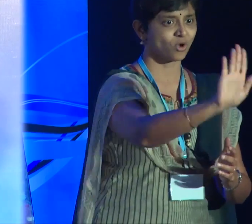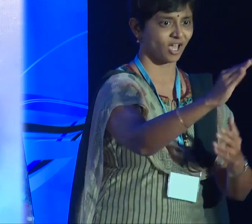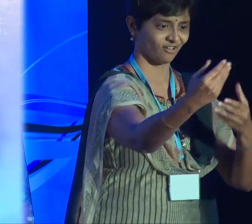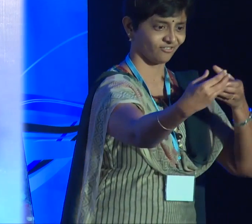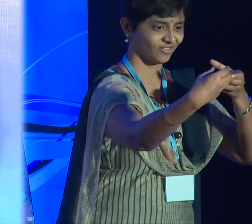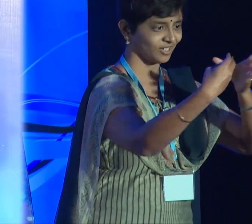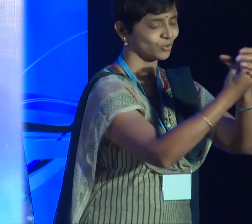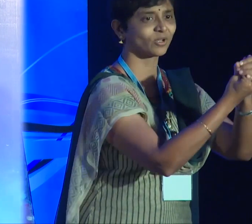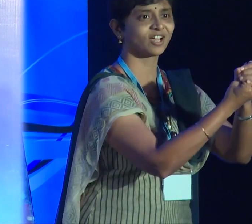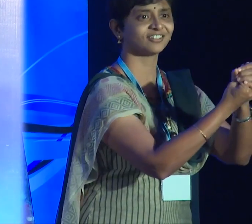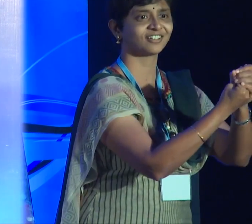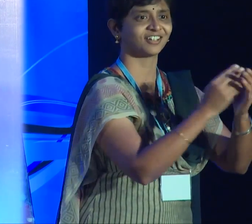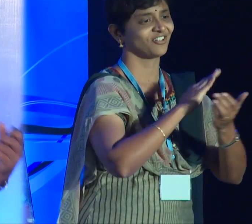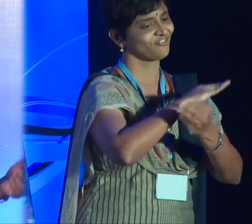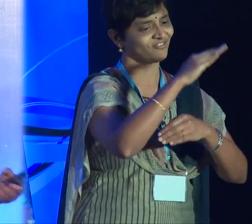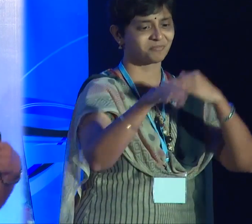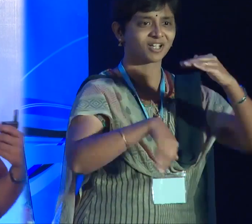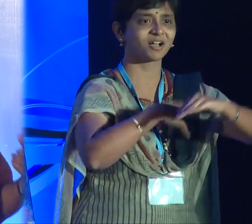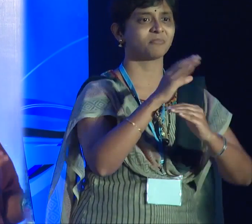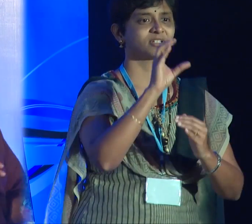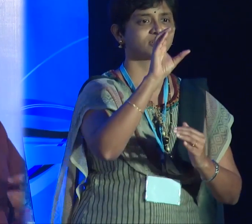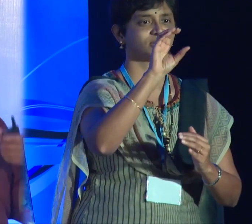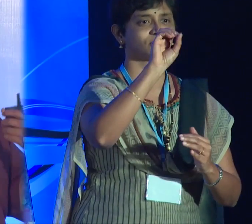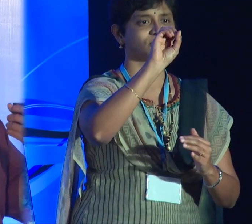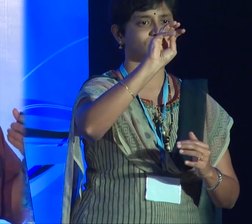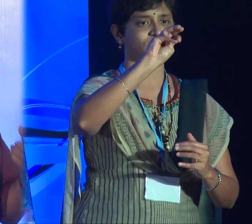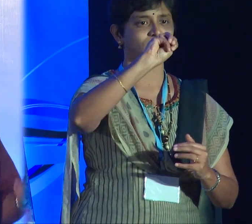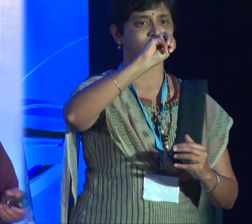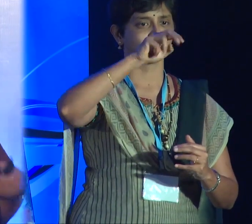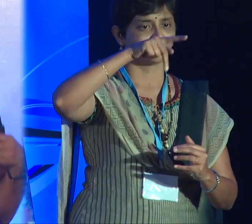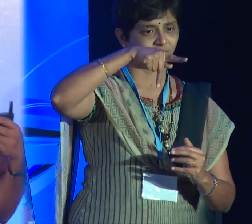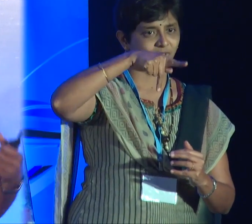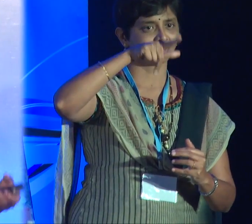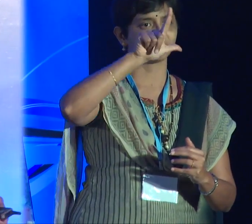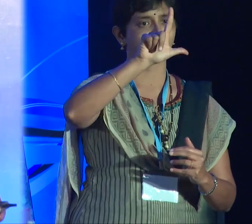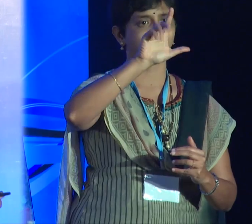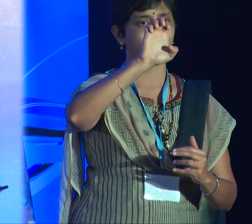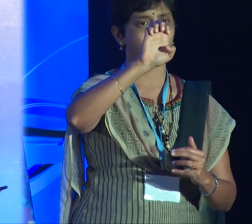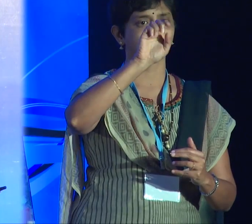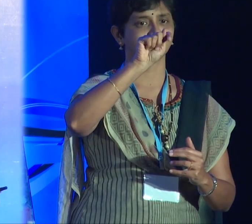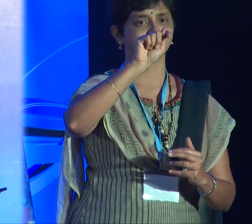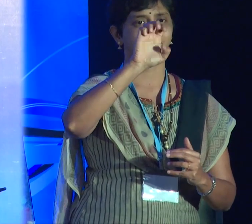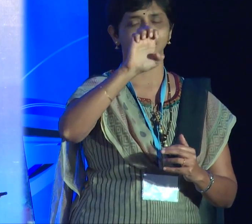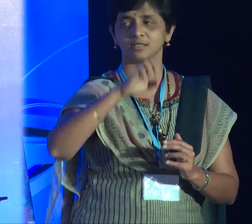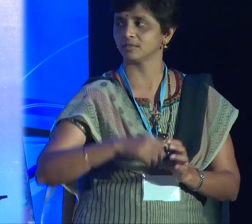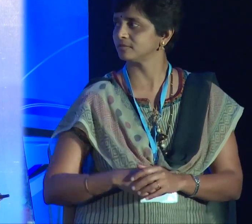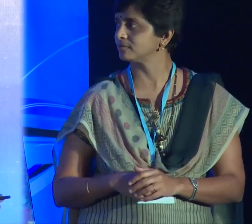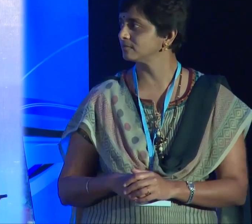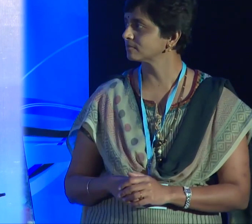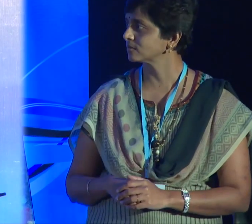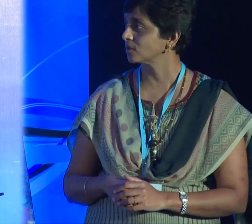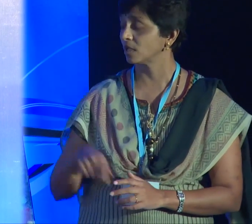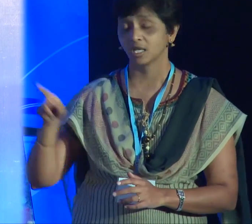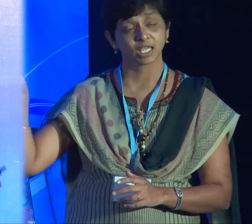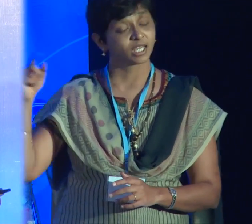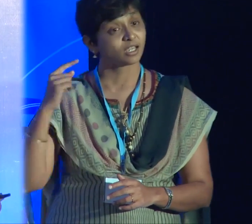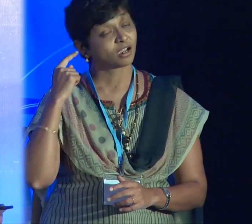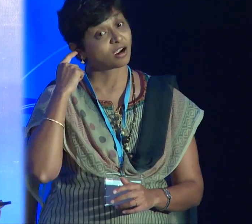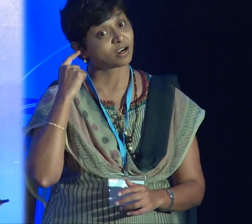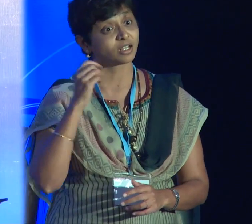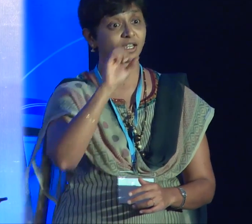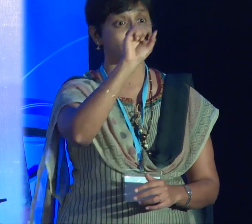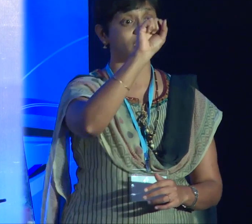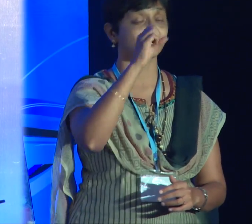This image, in a way, and the songs, when you read the songs are repeatedly talking about the deity in the